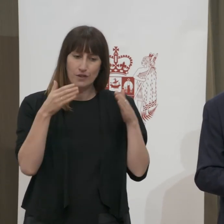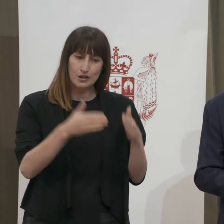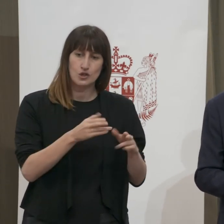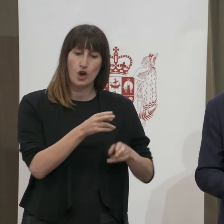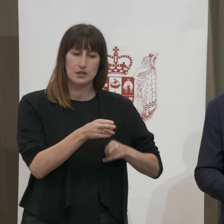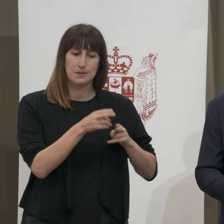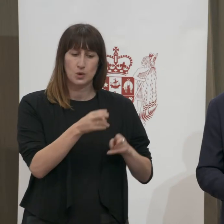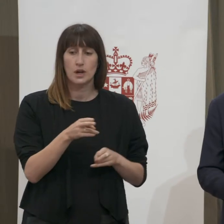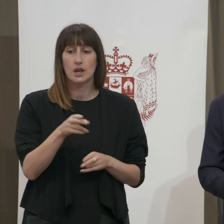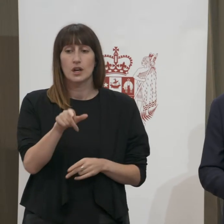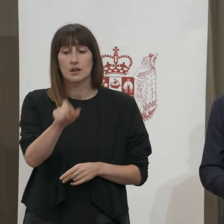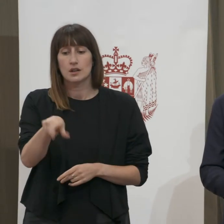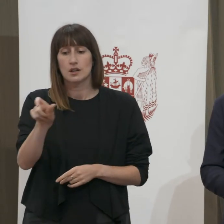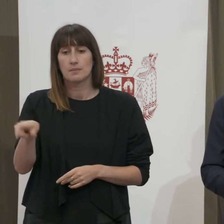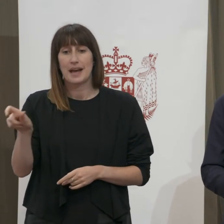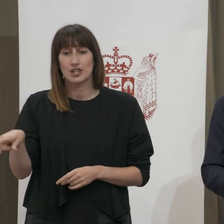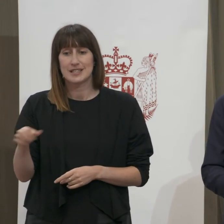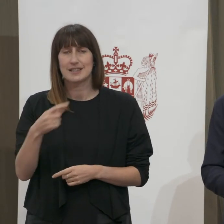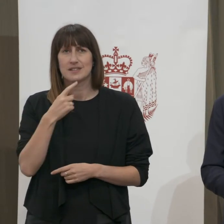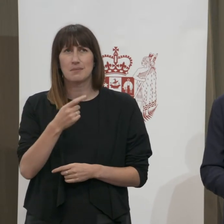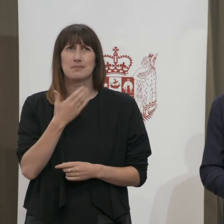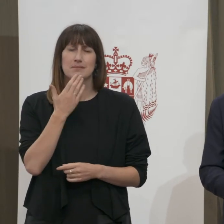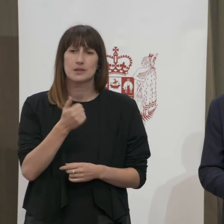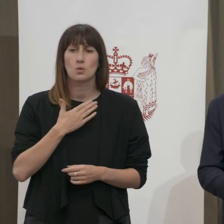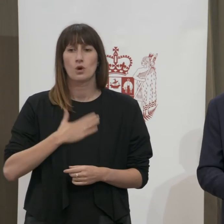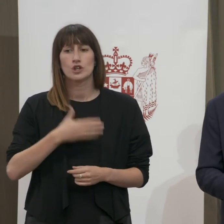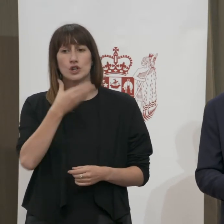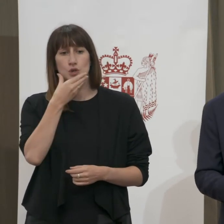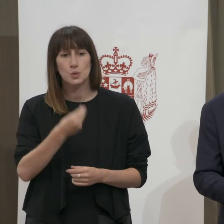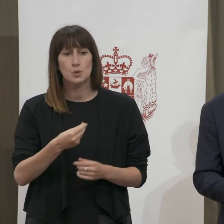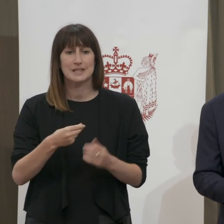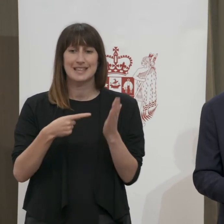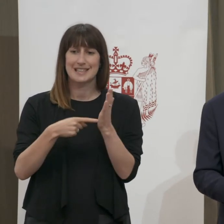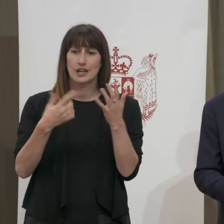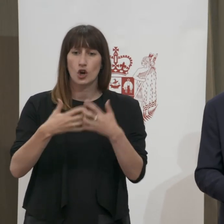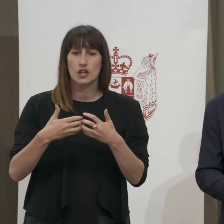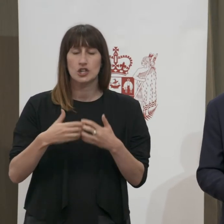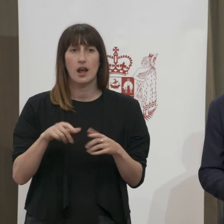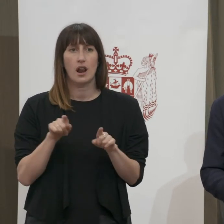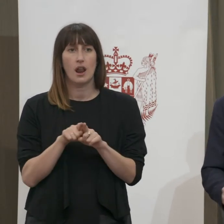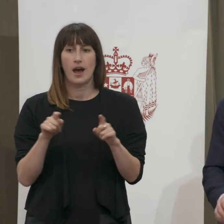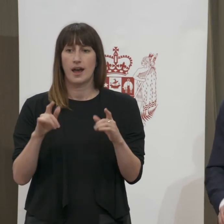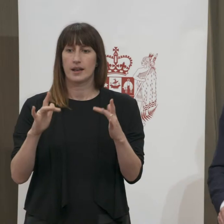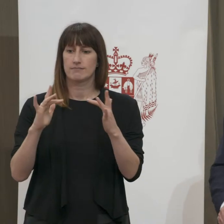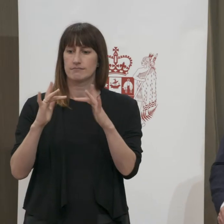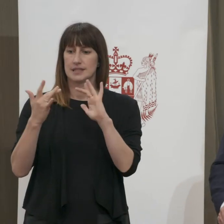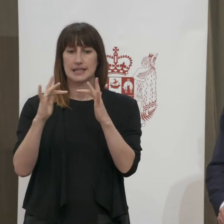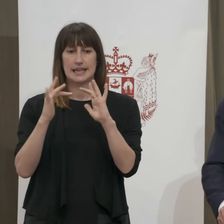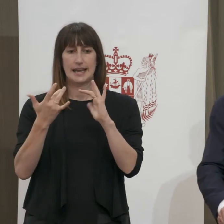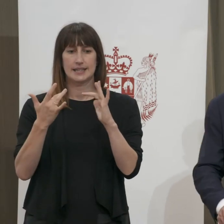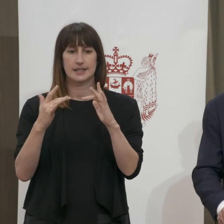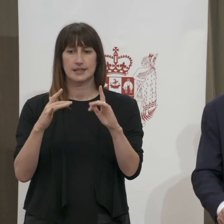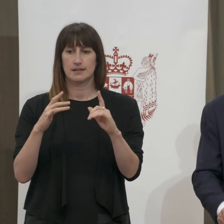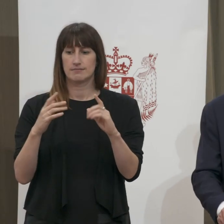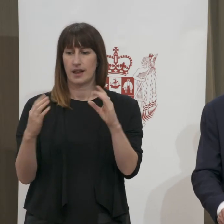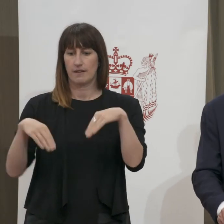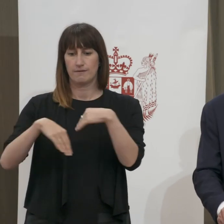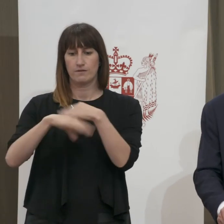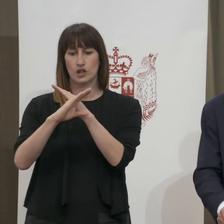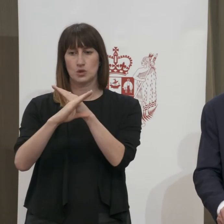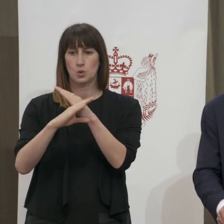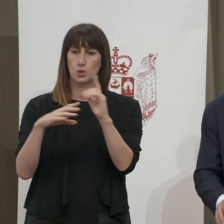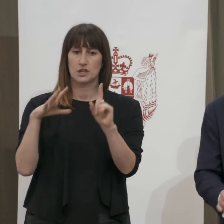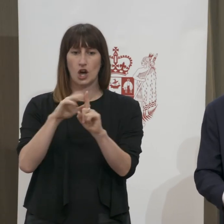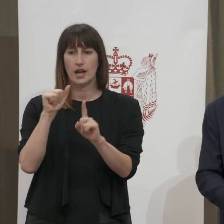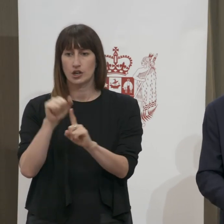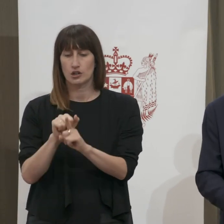have repeatedly asked for the ability to use modern technology, such as virtual diagnostic tests at home, the ability to book